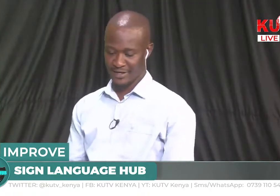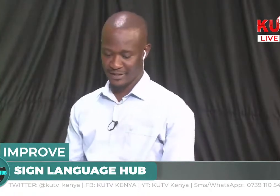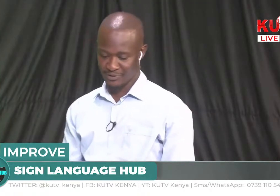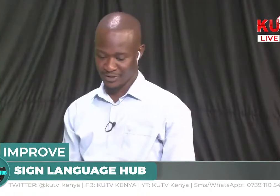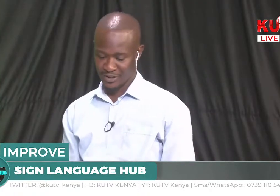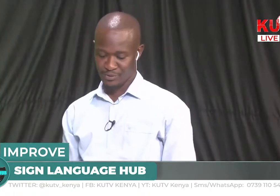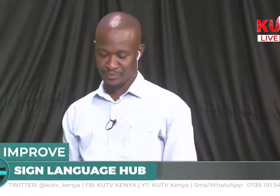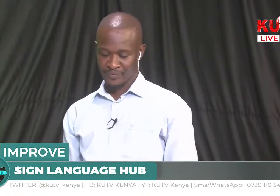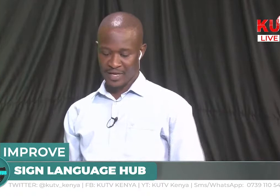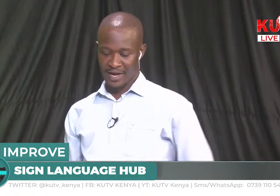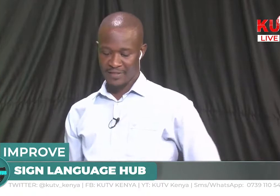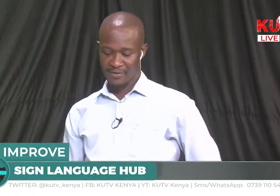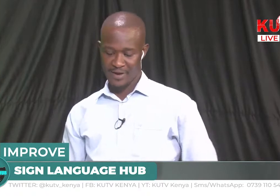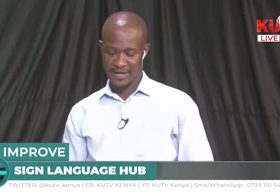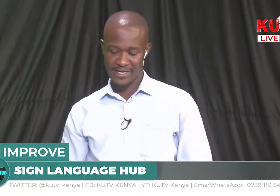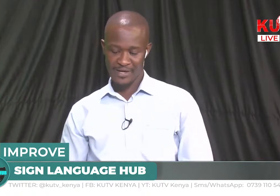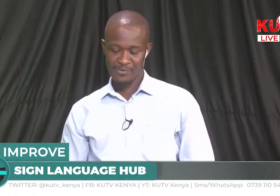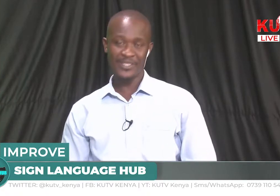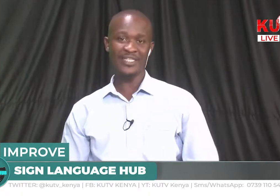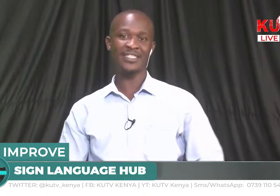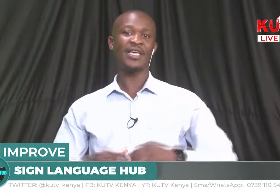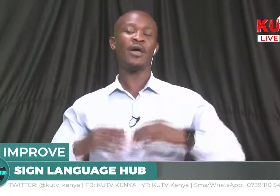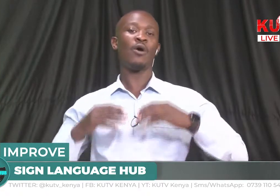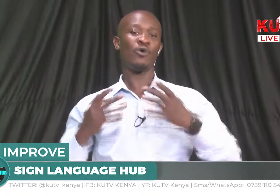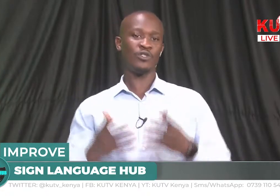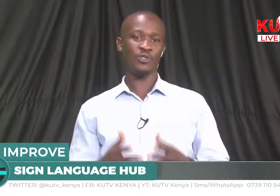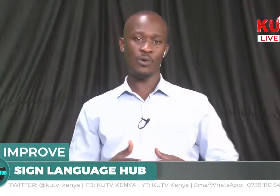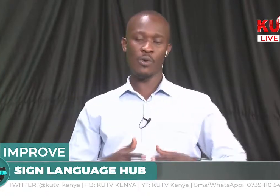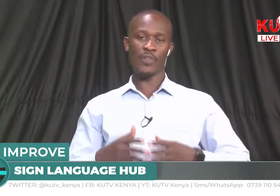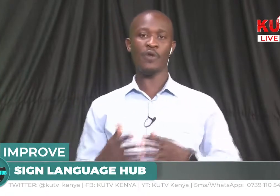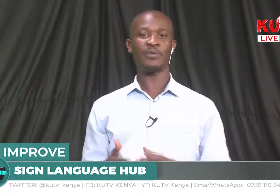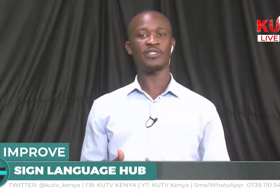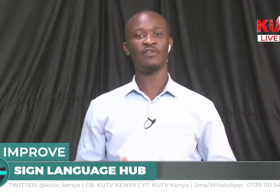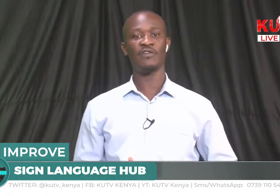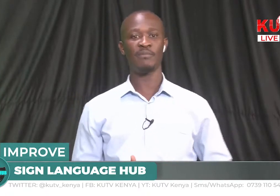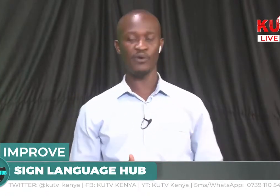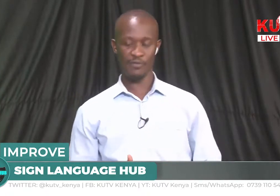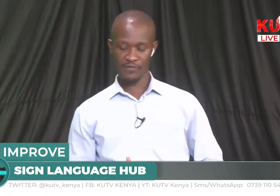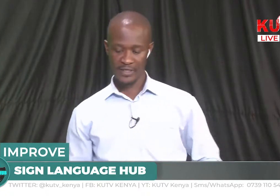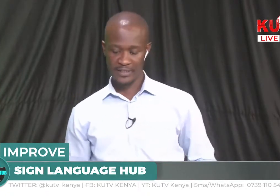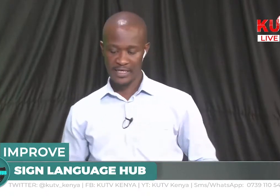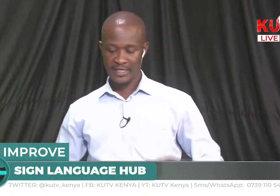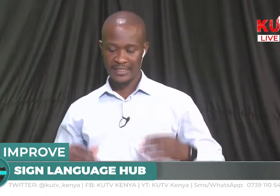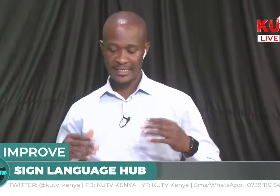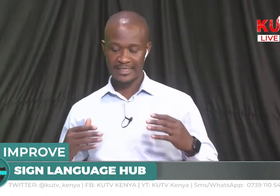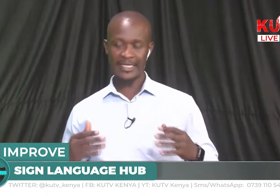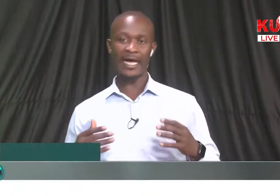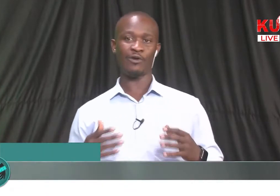let's continue. Another word, which is also the opposite of improve, is